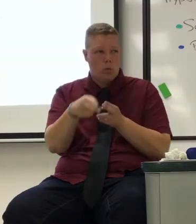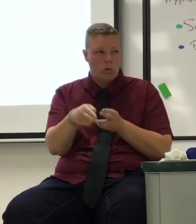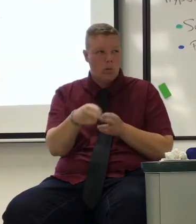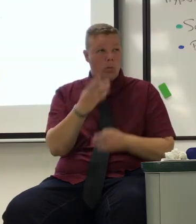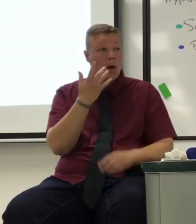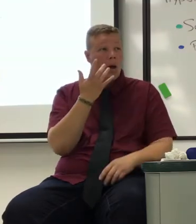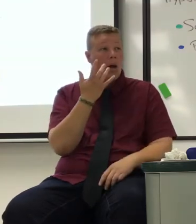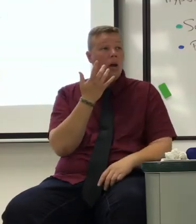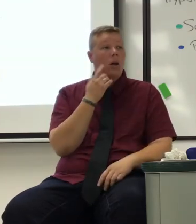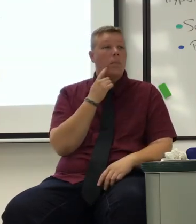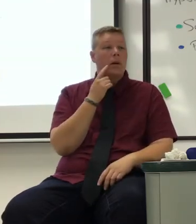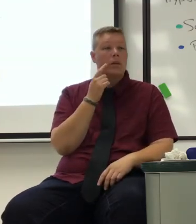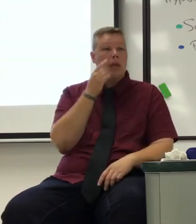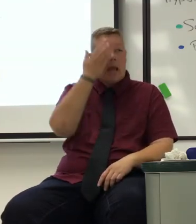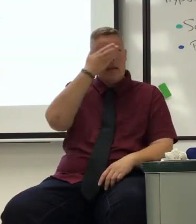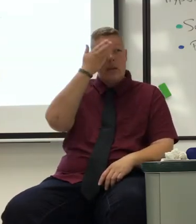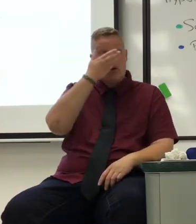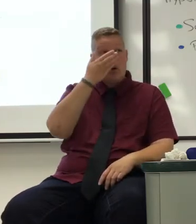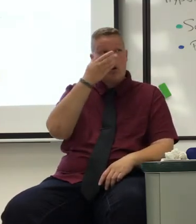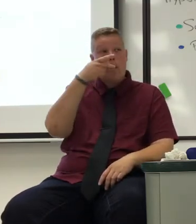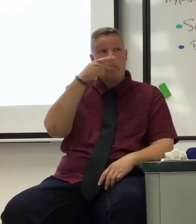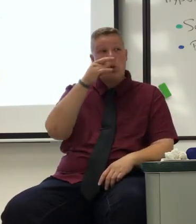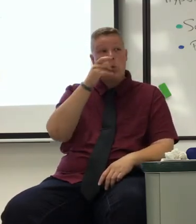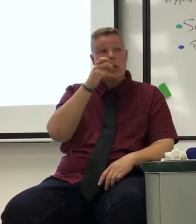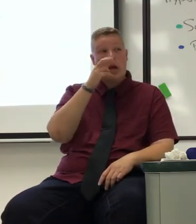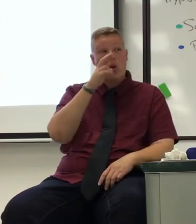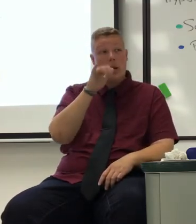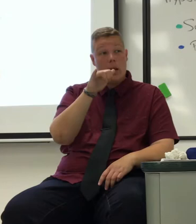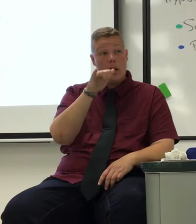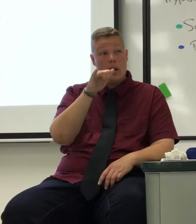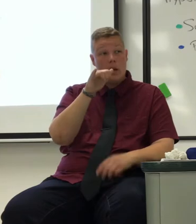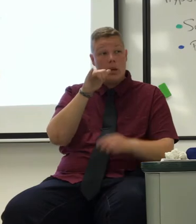Because it's like, the anterior pituitary is